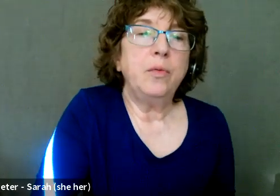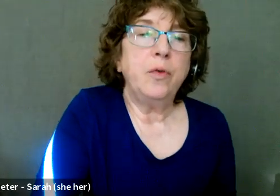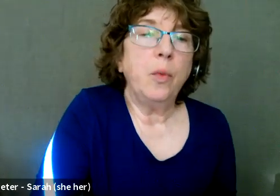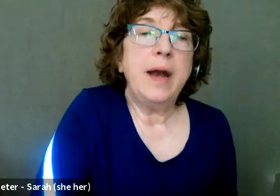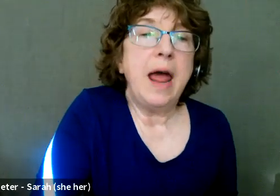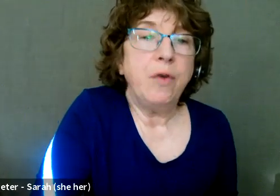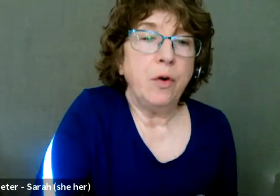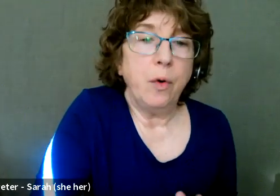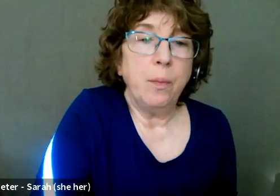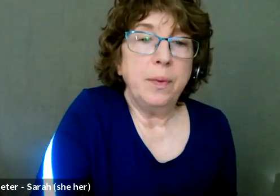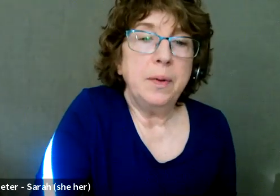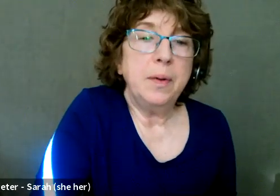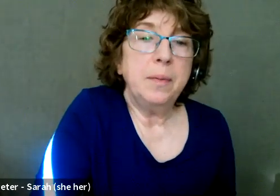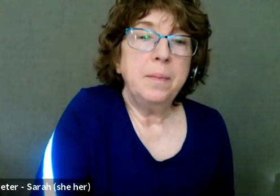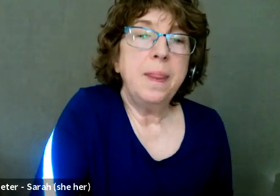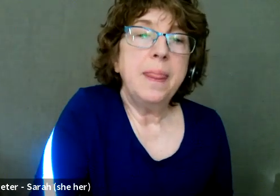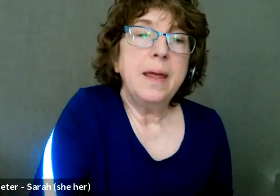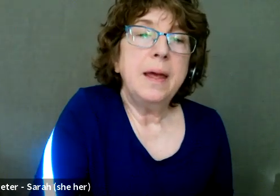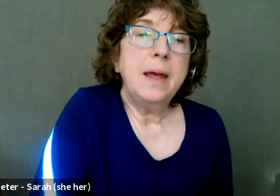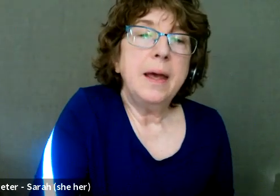You know, for whatever group.